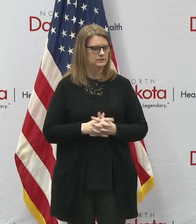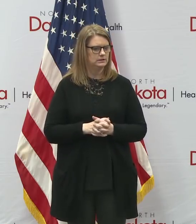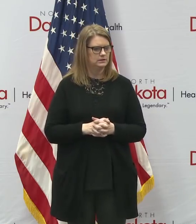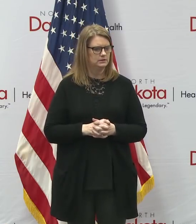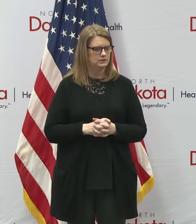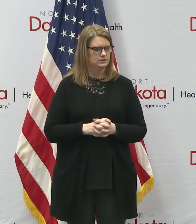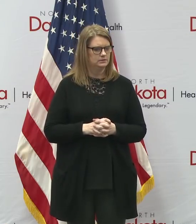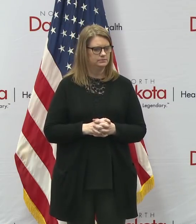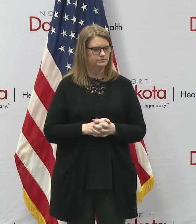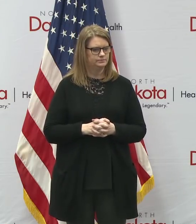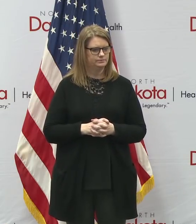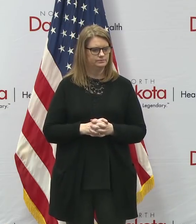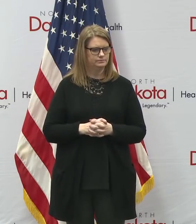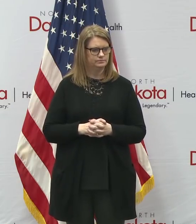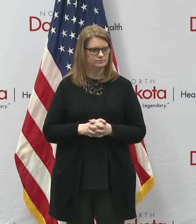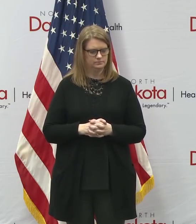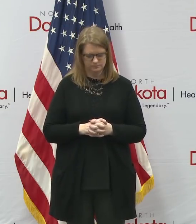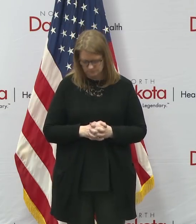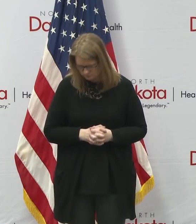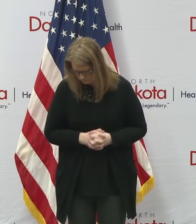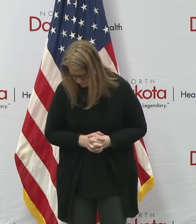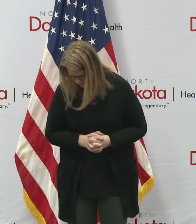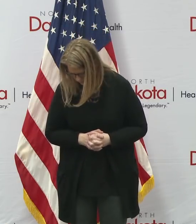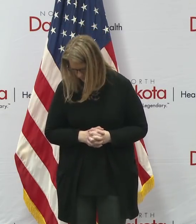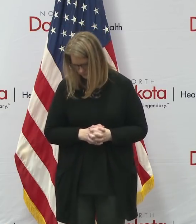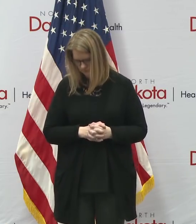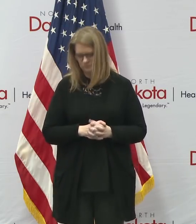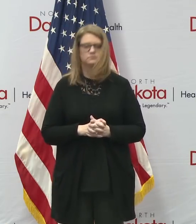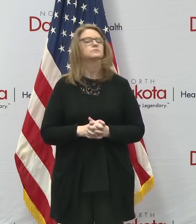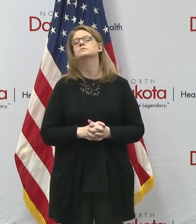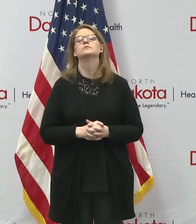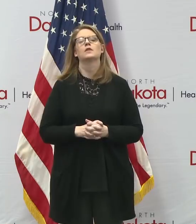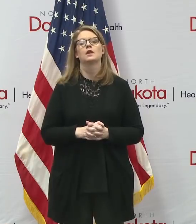want to reiterate something we've mentioned at other